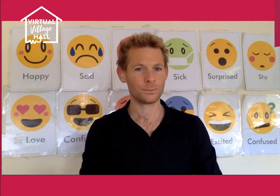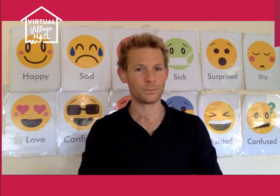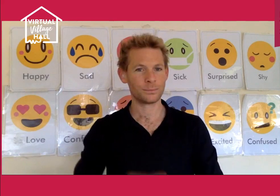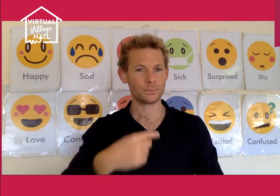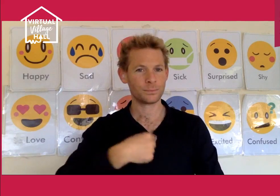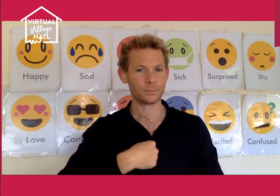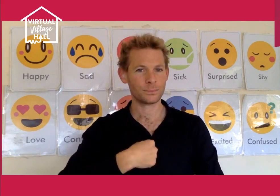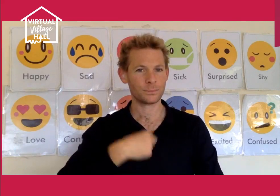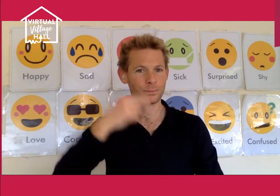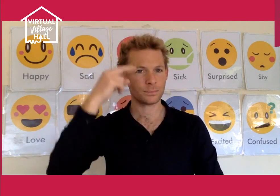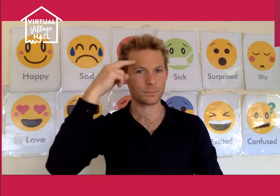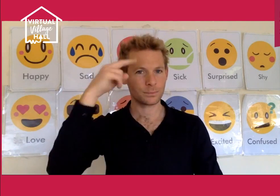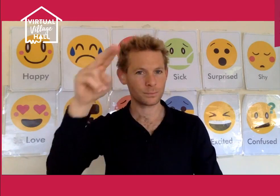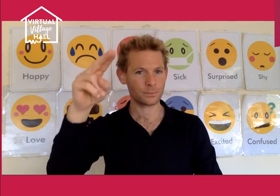Hi, how are you? What's your name?